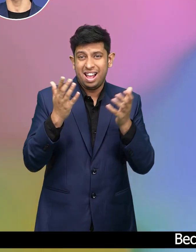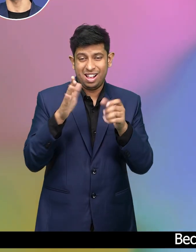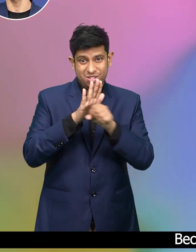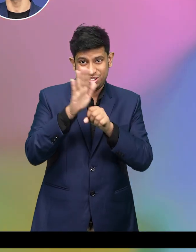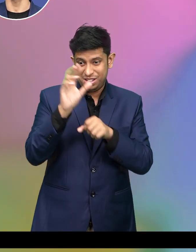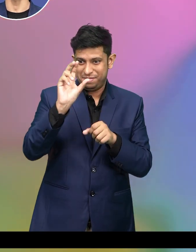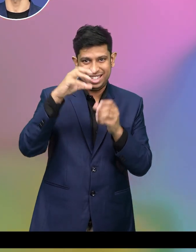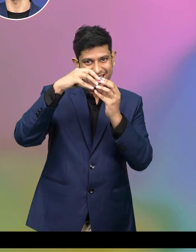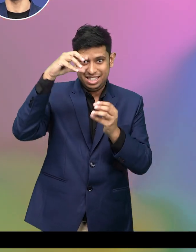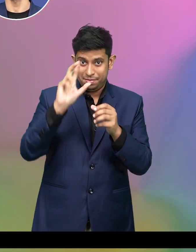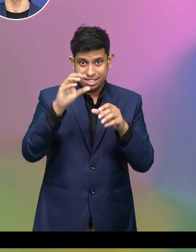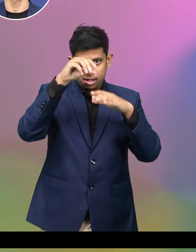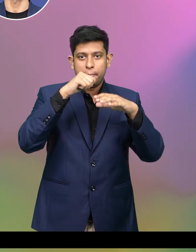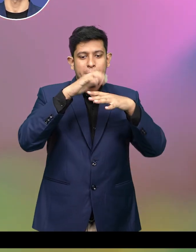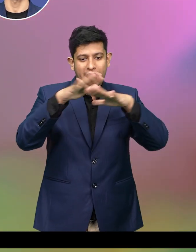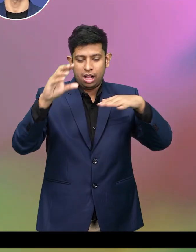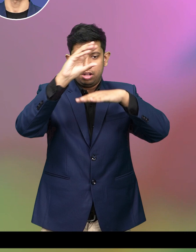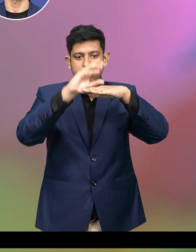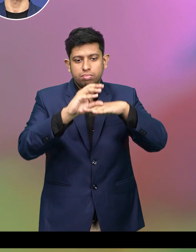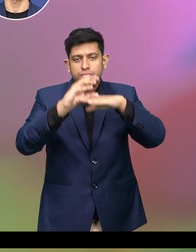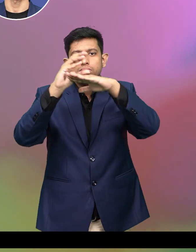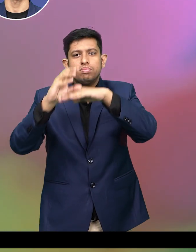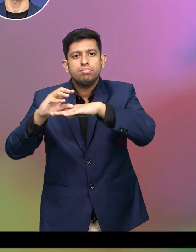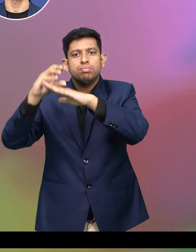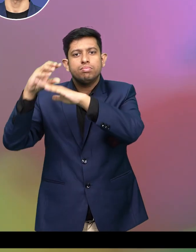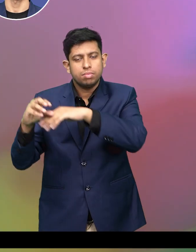Because of this, cork floats on water.